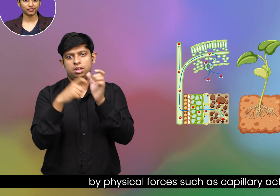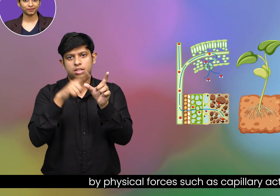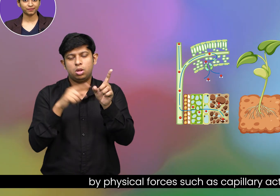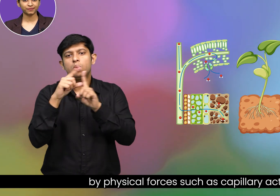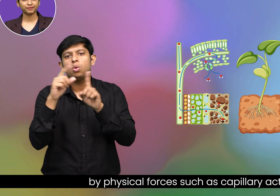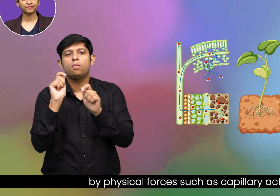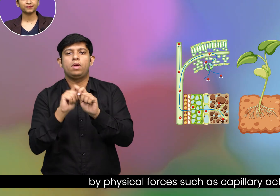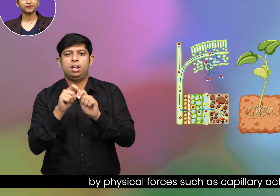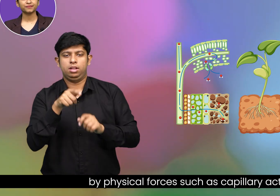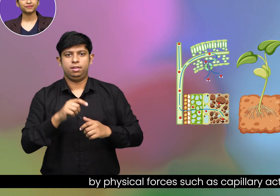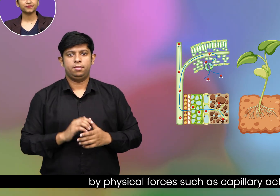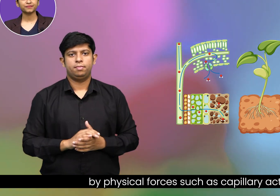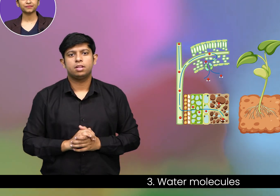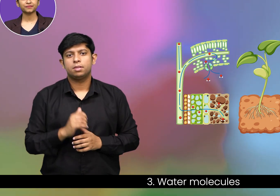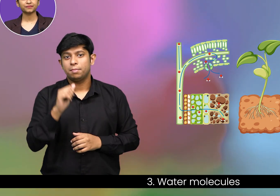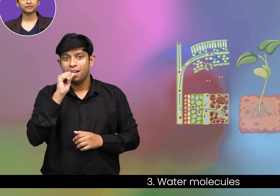action.